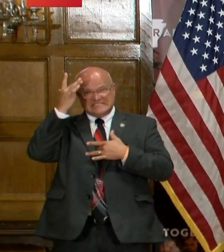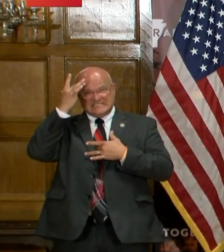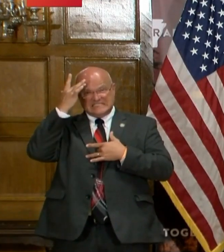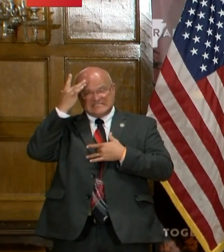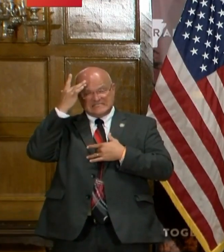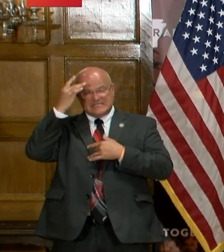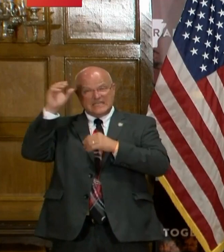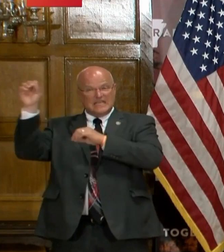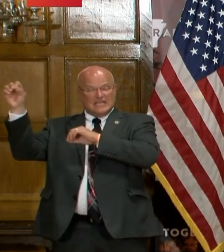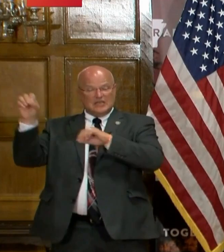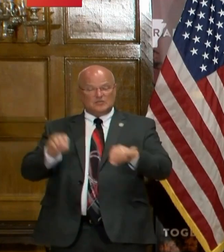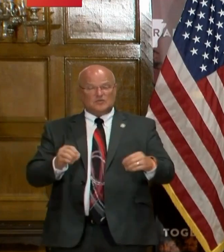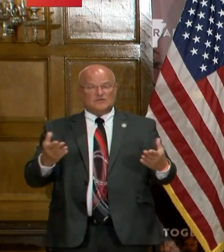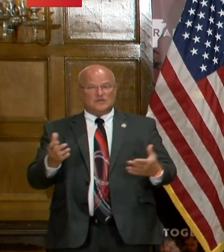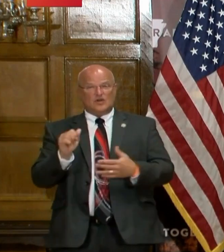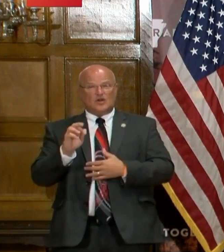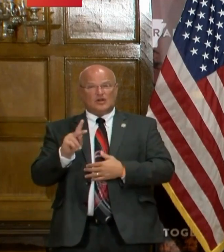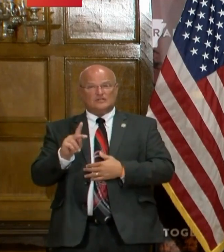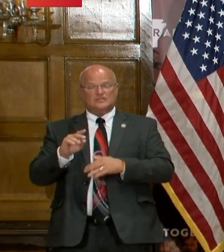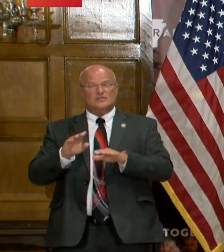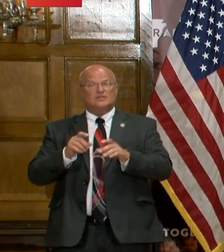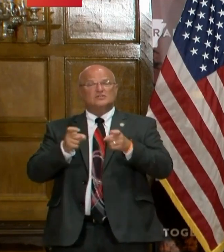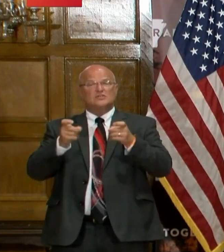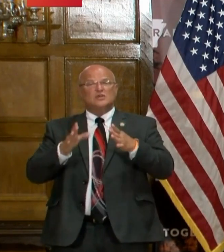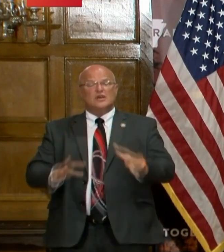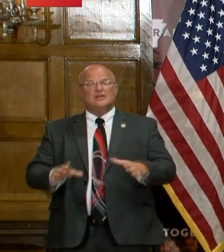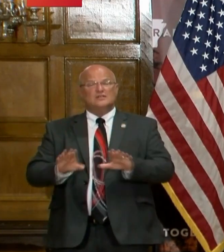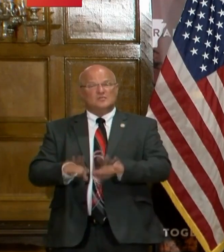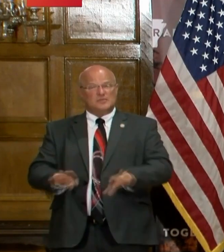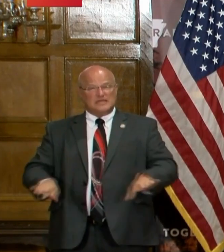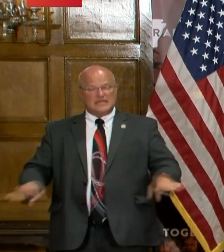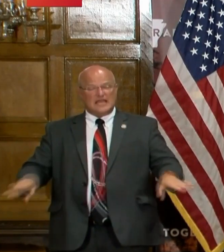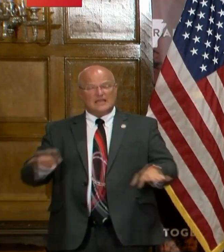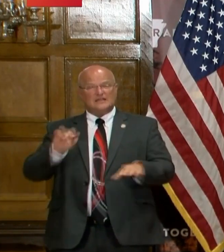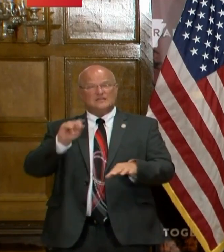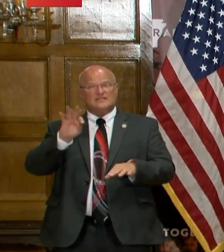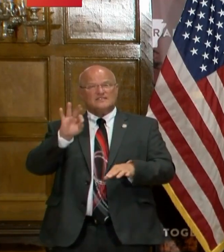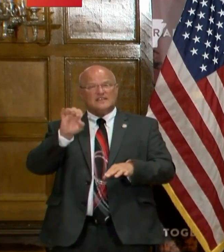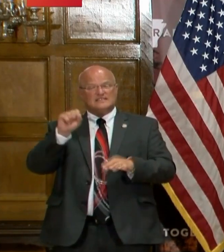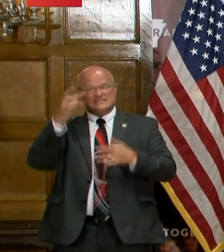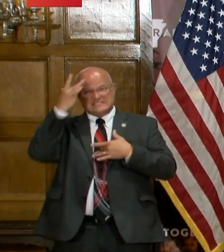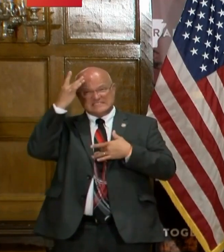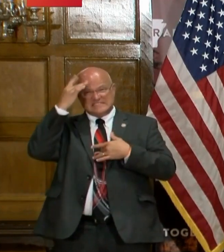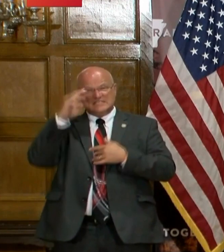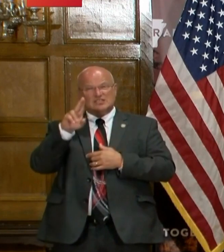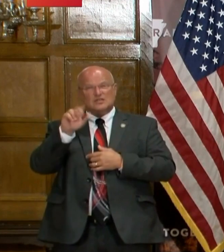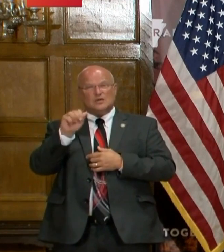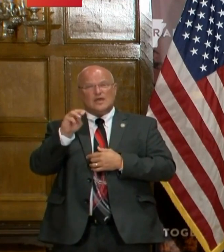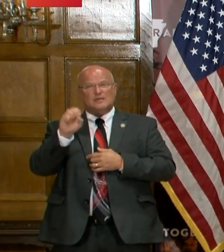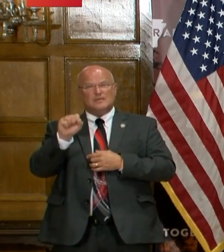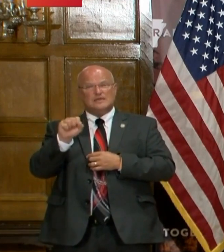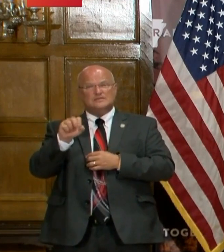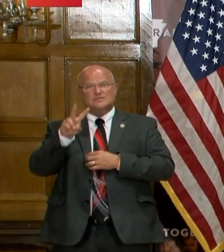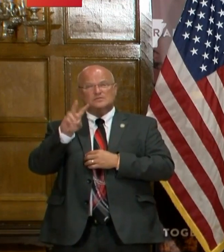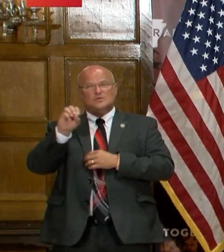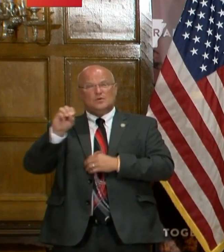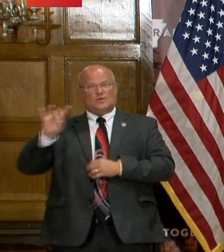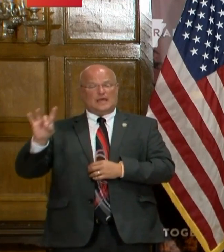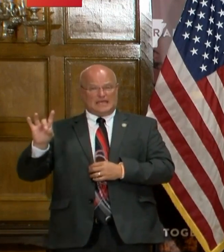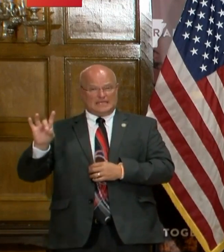Romero moved to Arkansas as Director of Pediatric Infectious Disease at UAMS, I believe it was in